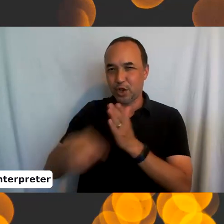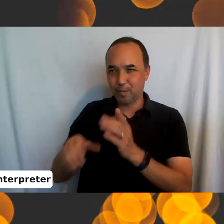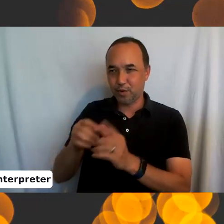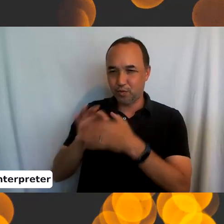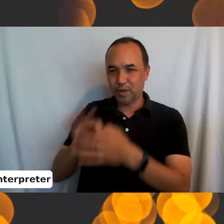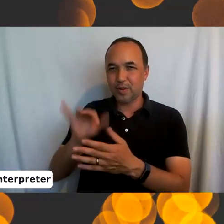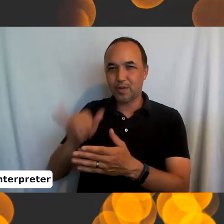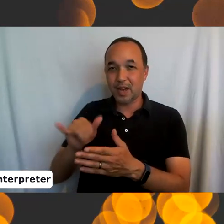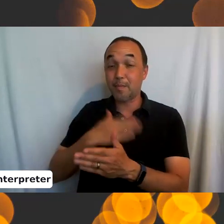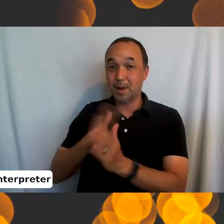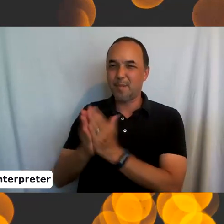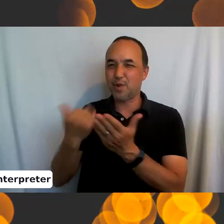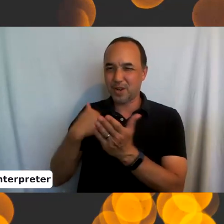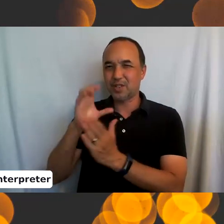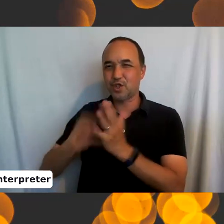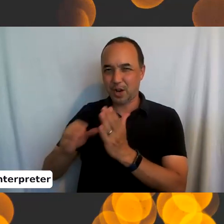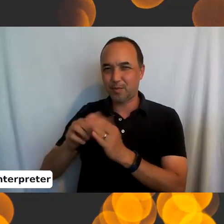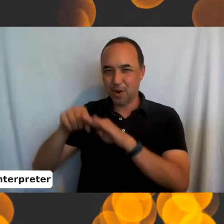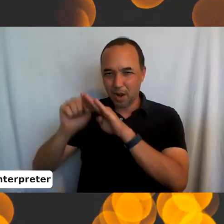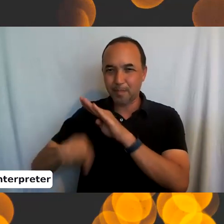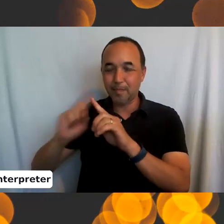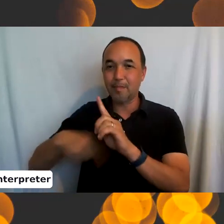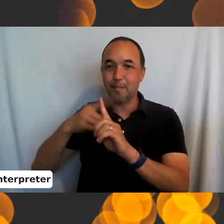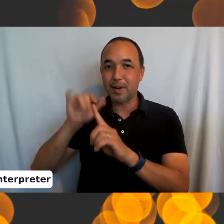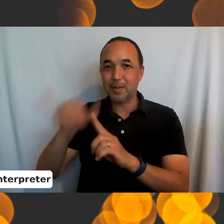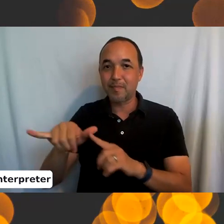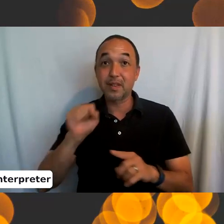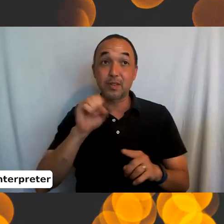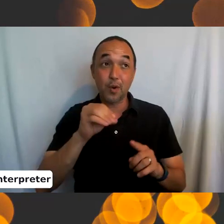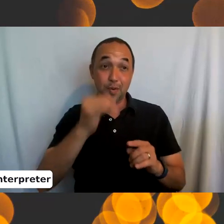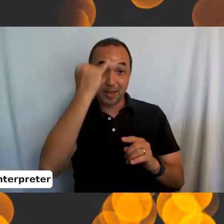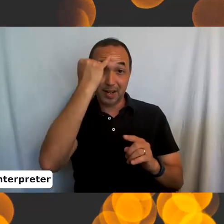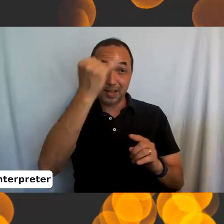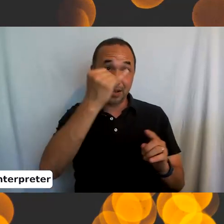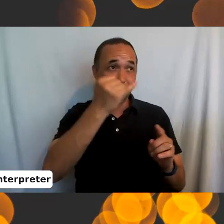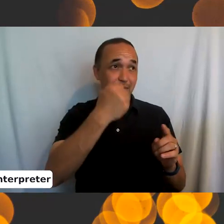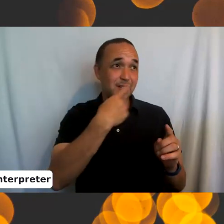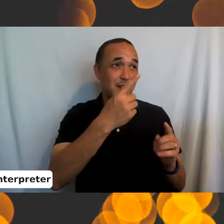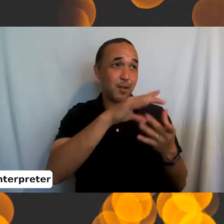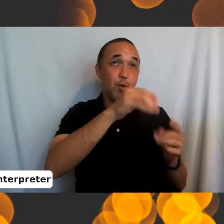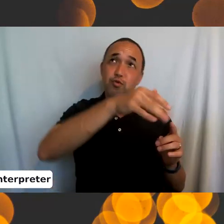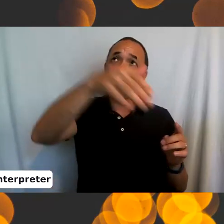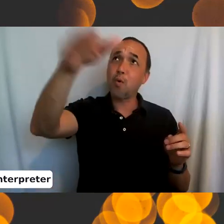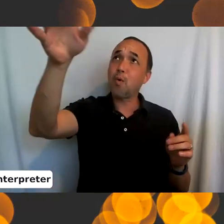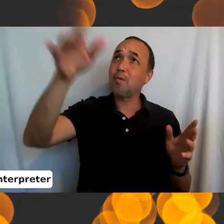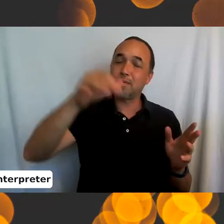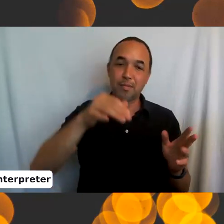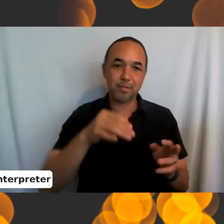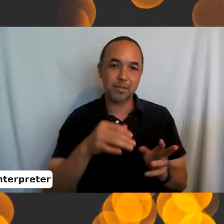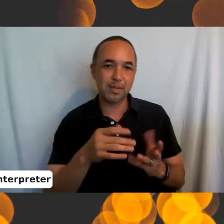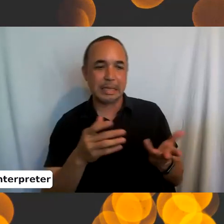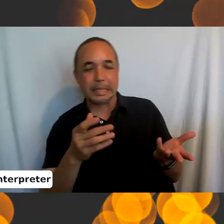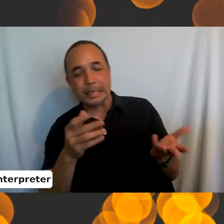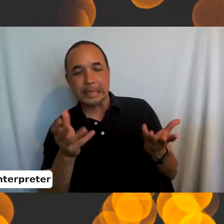I go very in depth into that. So I'm not necessarily discounting the idea of crossing things over. I just think for us,